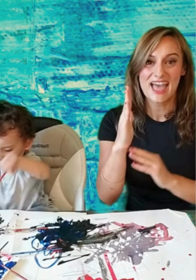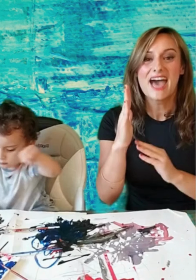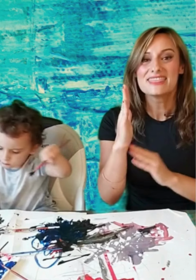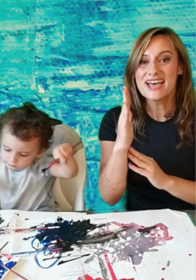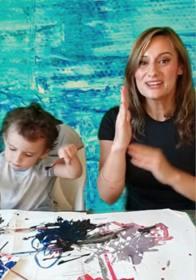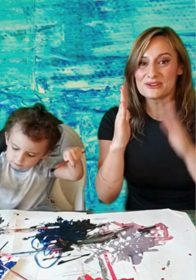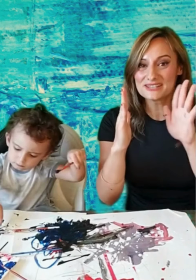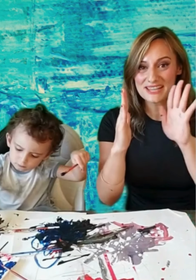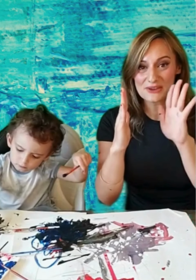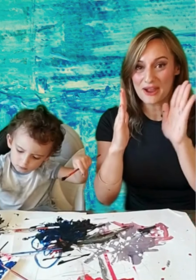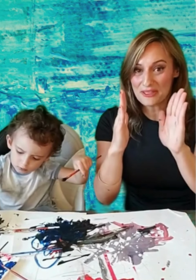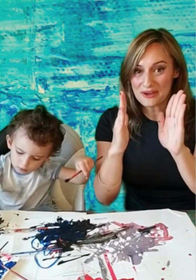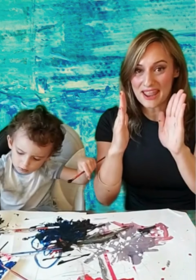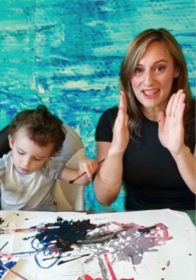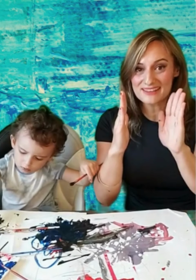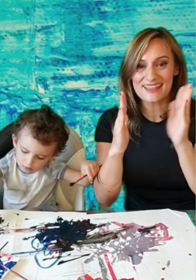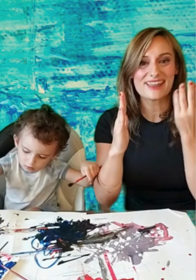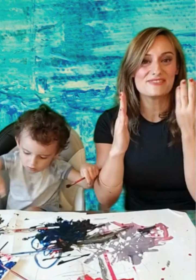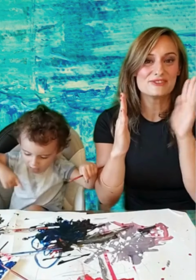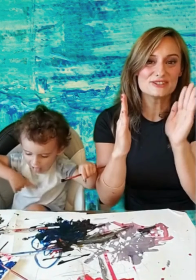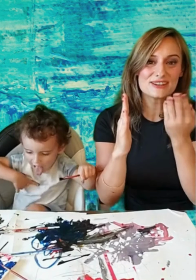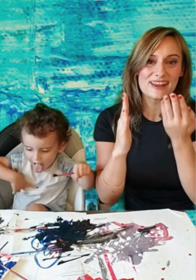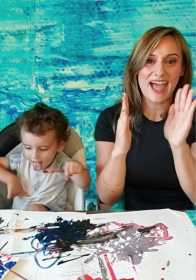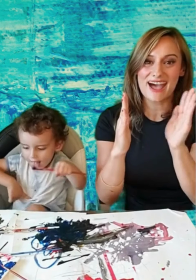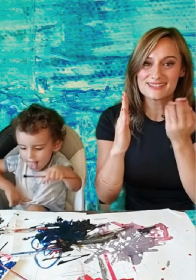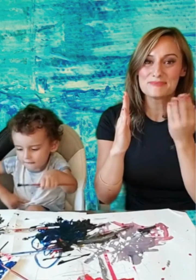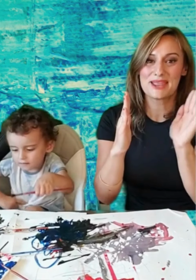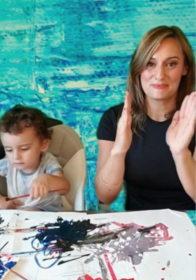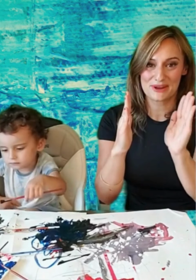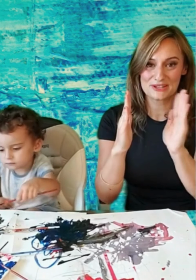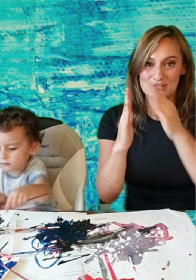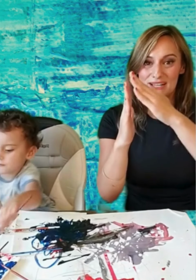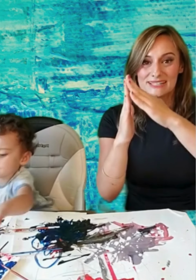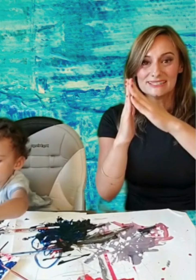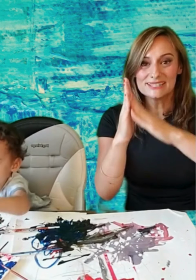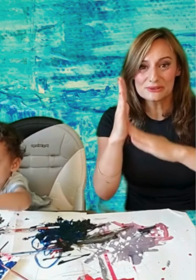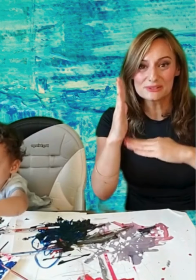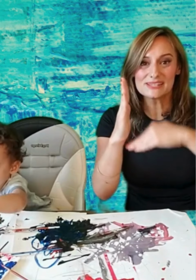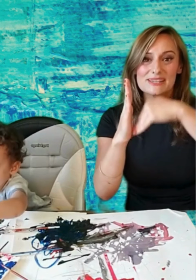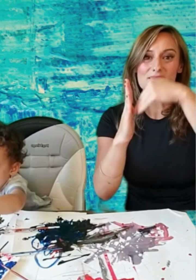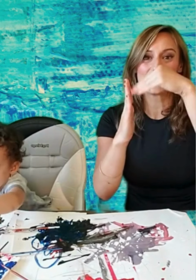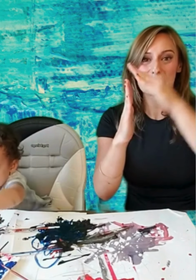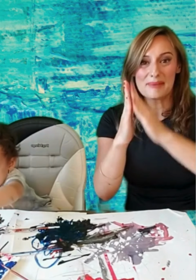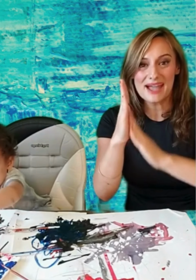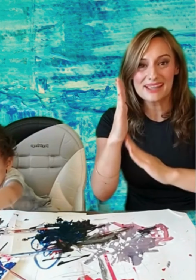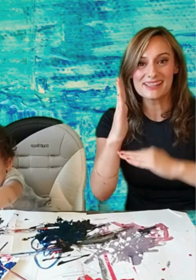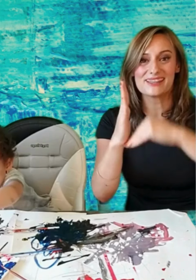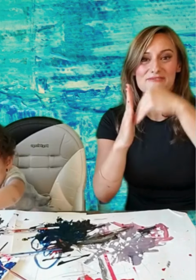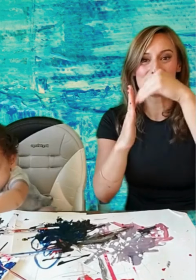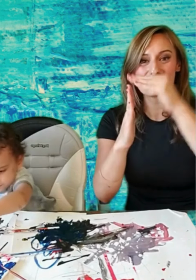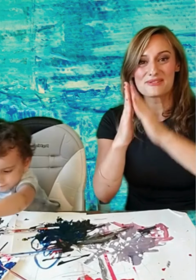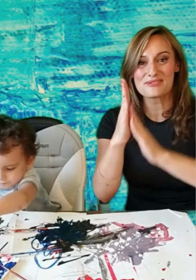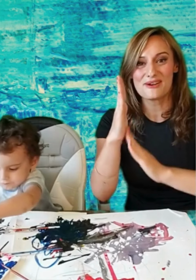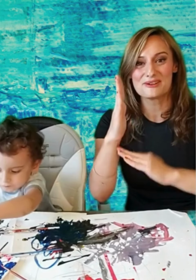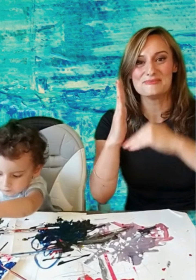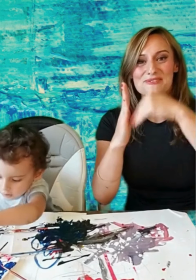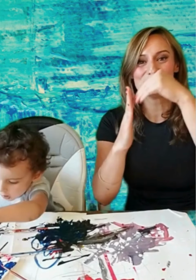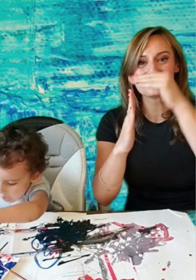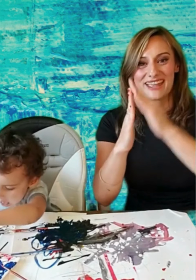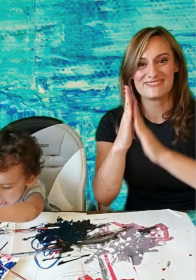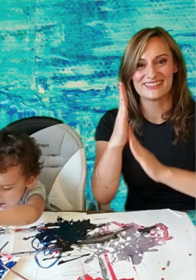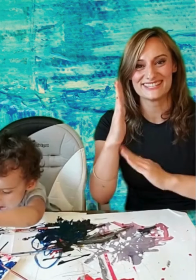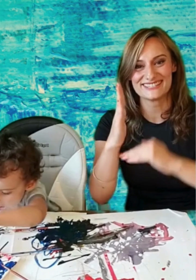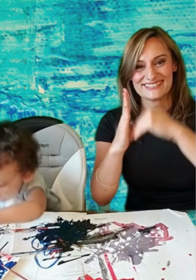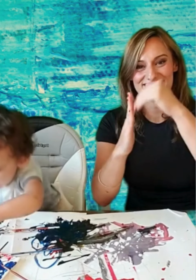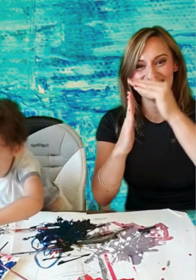this. Then you're gonna take your other hand and envision it as a paintbrush, literally going back and forth on a